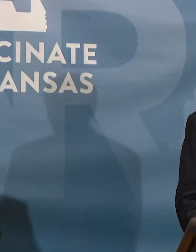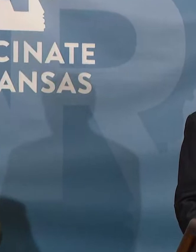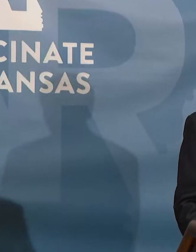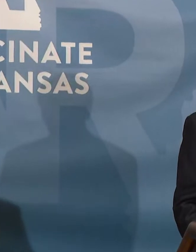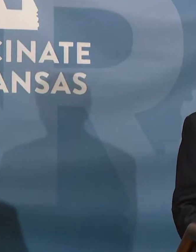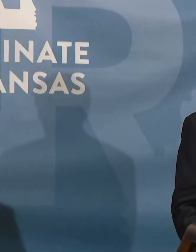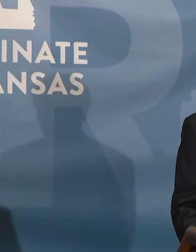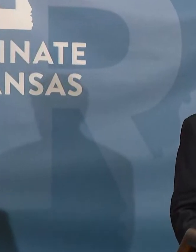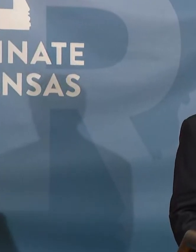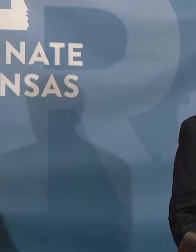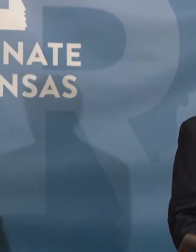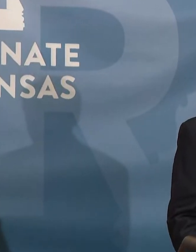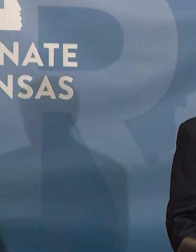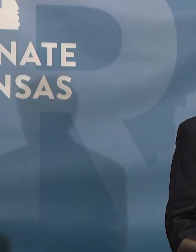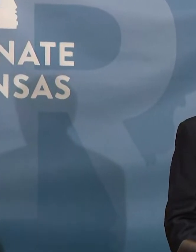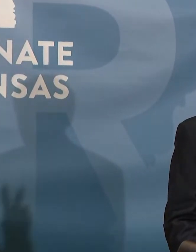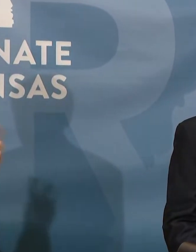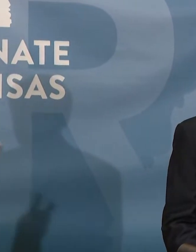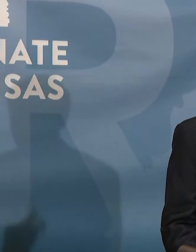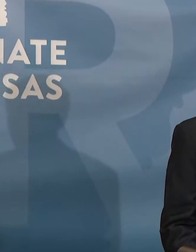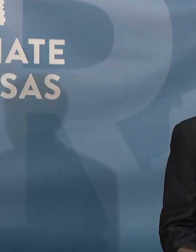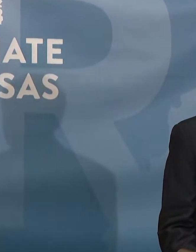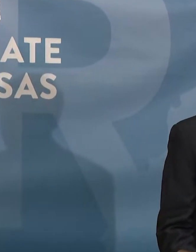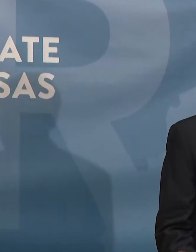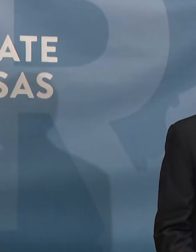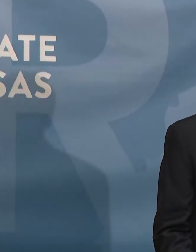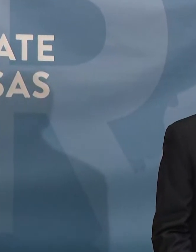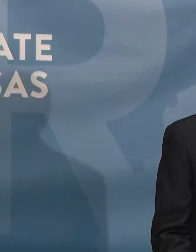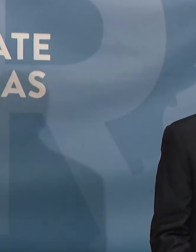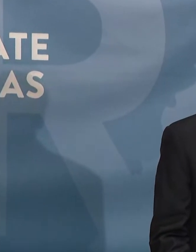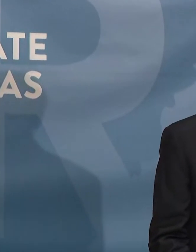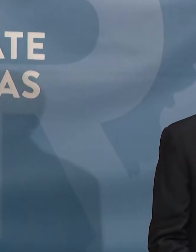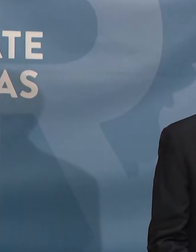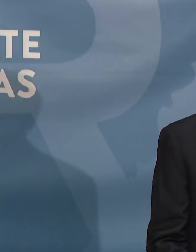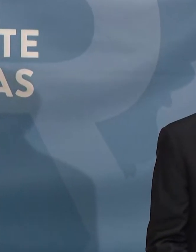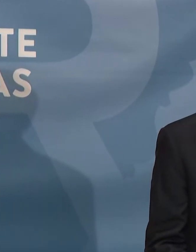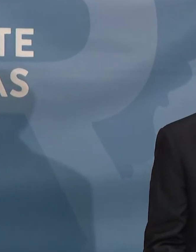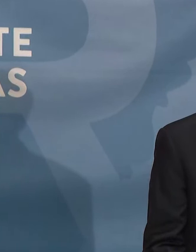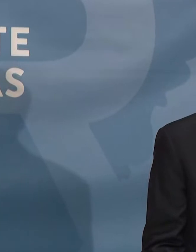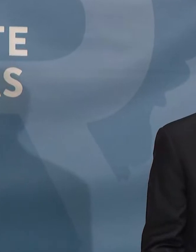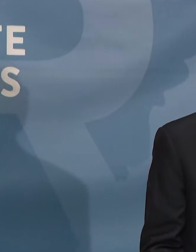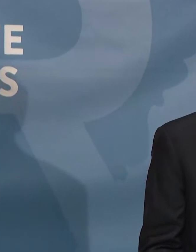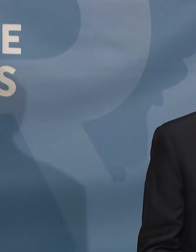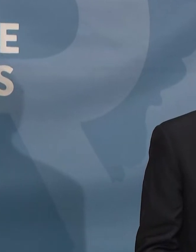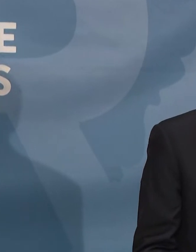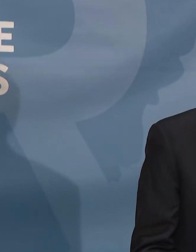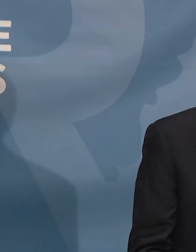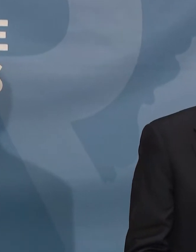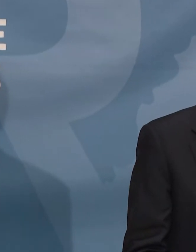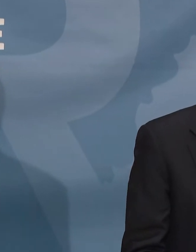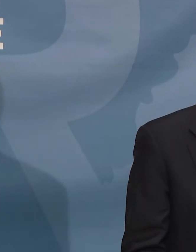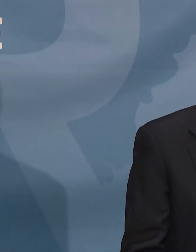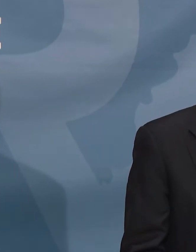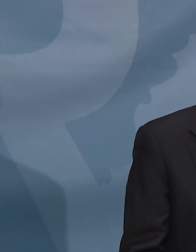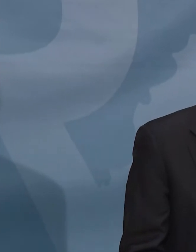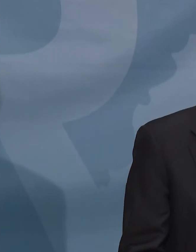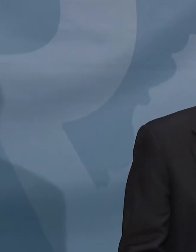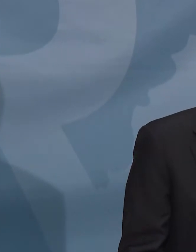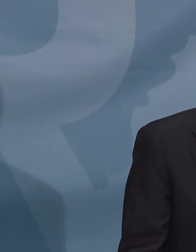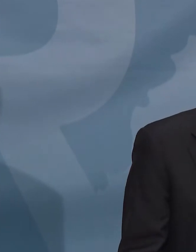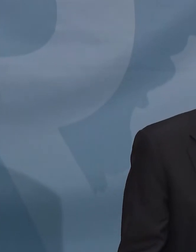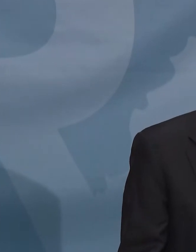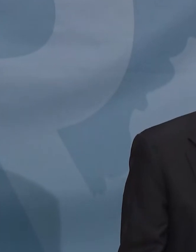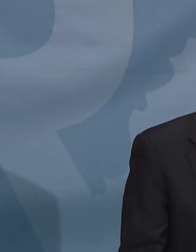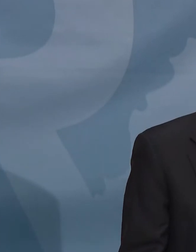for a broad range of issues. I'm pleased to be joined by Dr. Jose Romero of the Department of Health, as well as Dr.